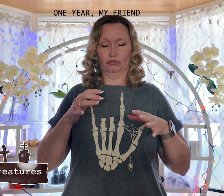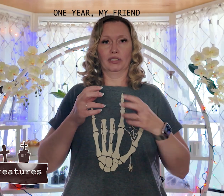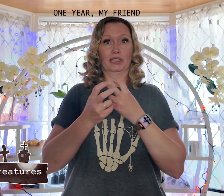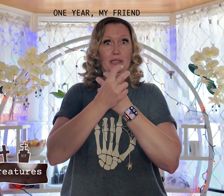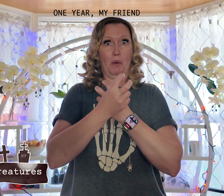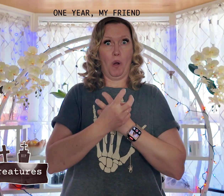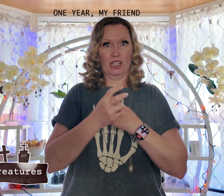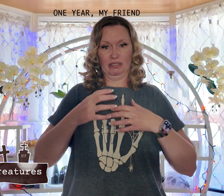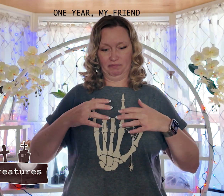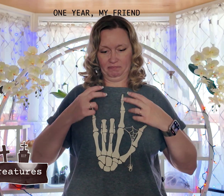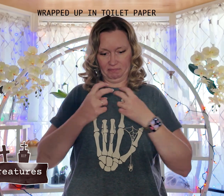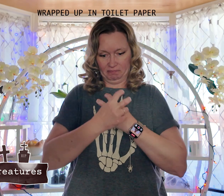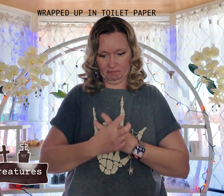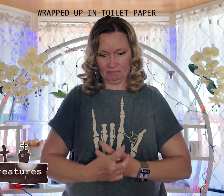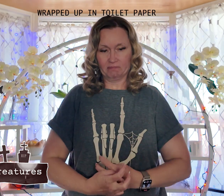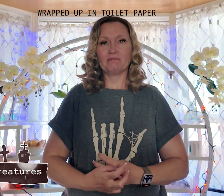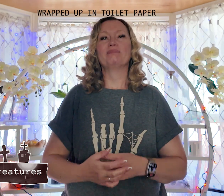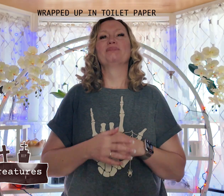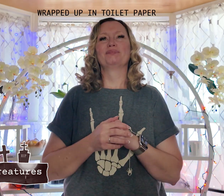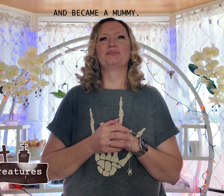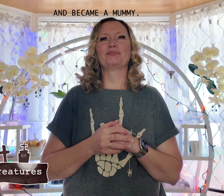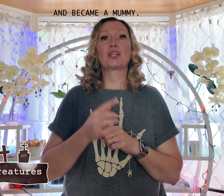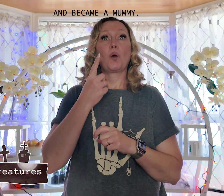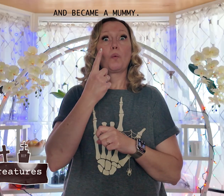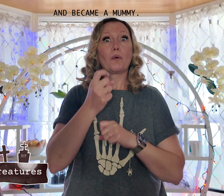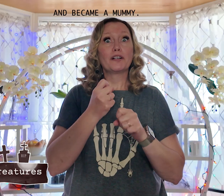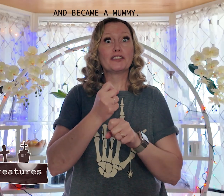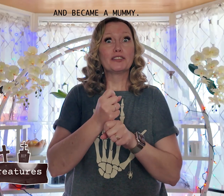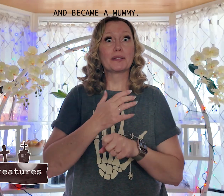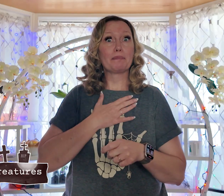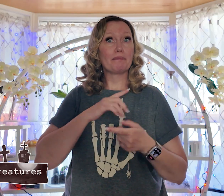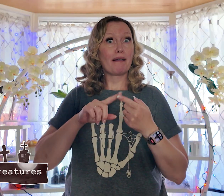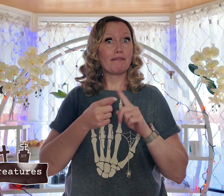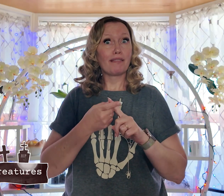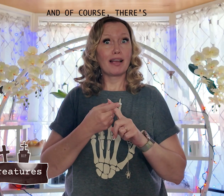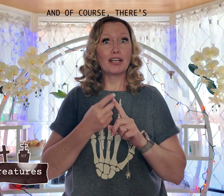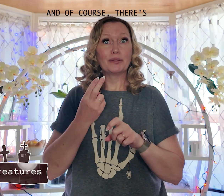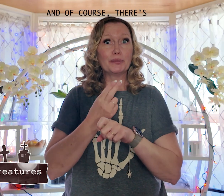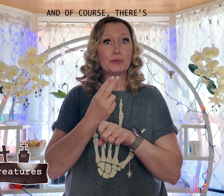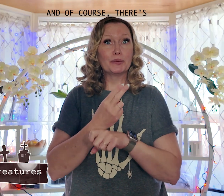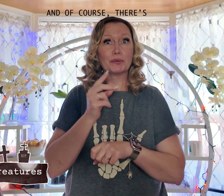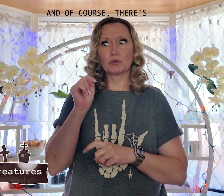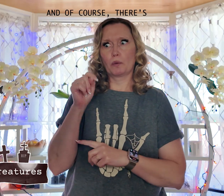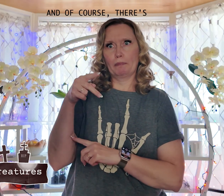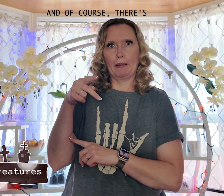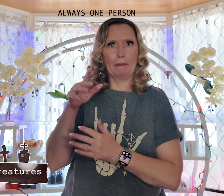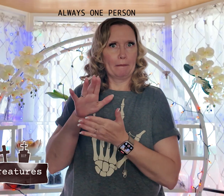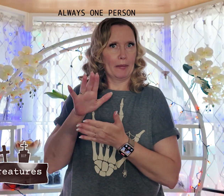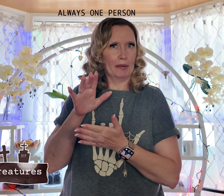friend wrapped up in toilet paper and became a mummy. And of course there's always